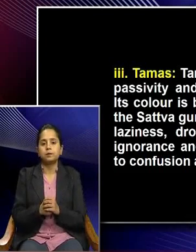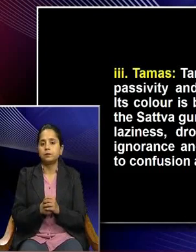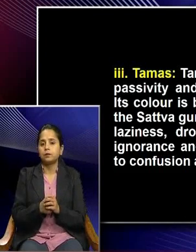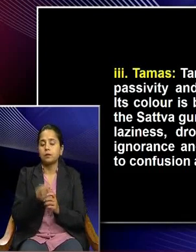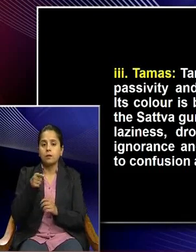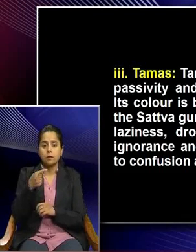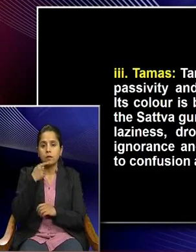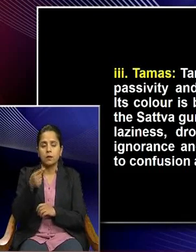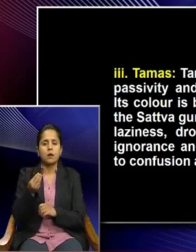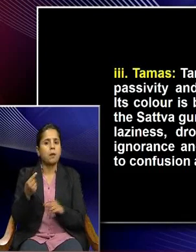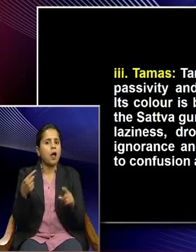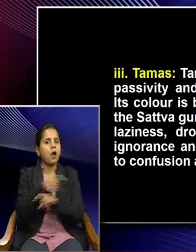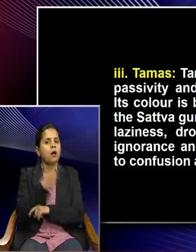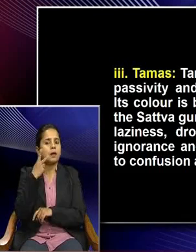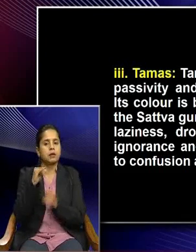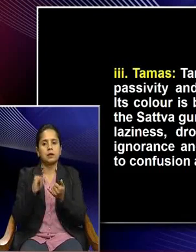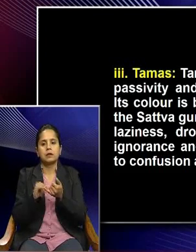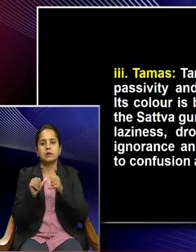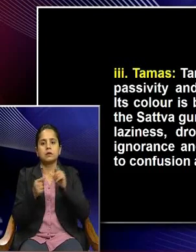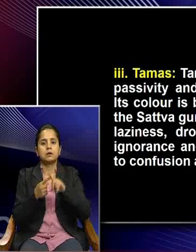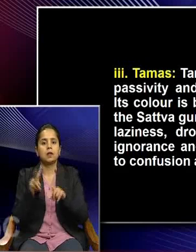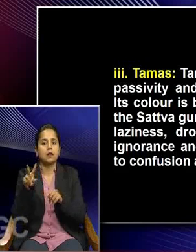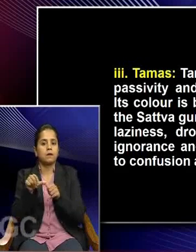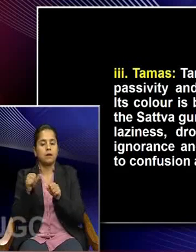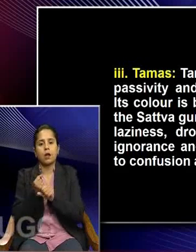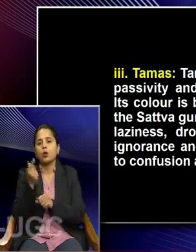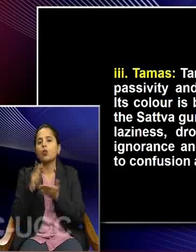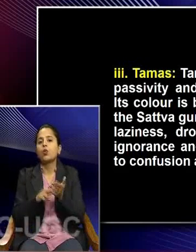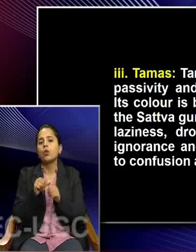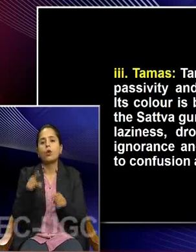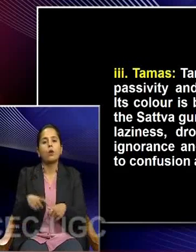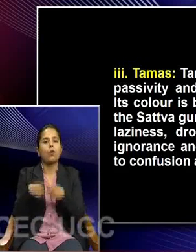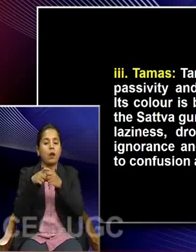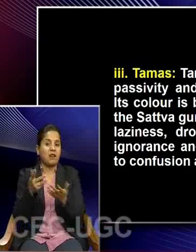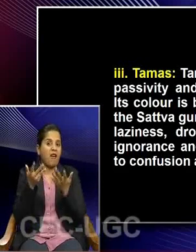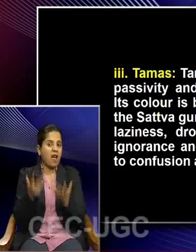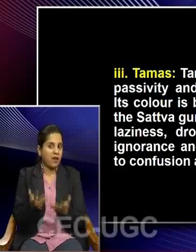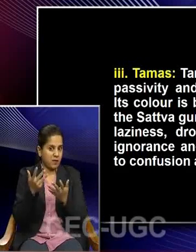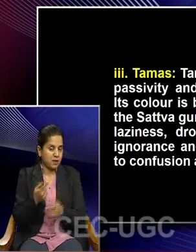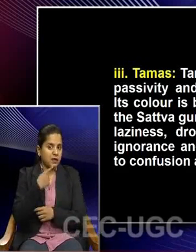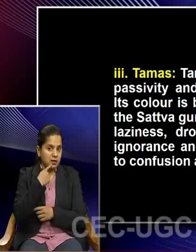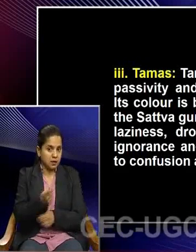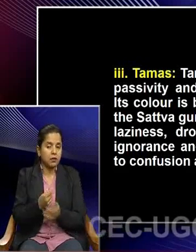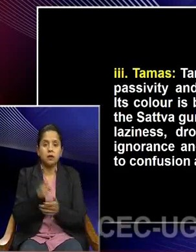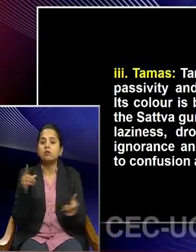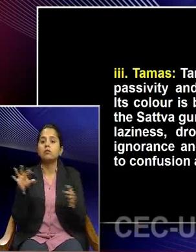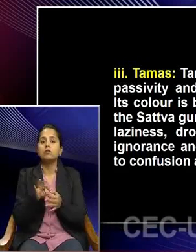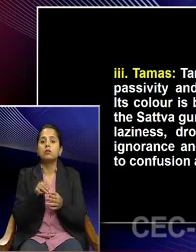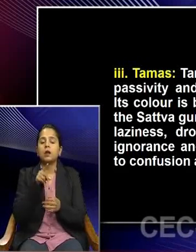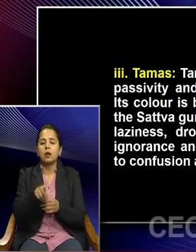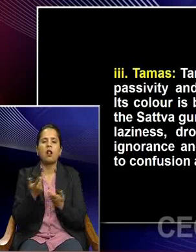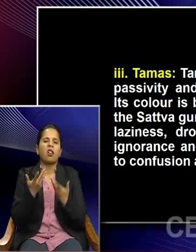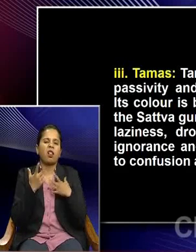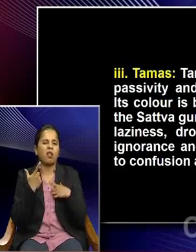is opposed to Sattva Guna because it is heavy. It is associated with